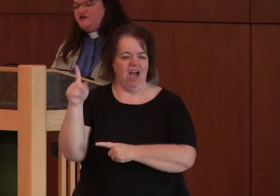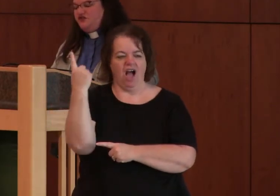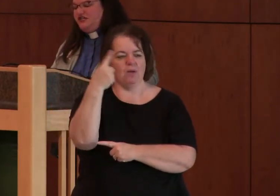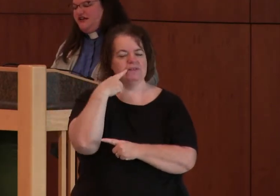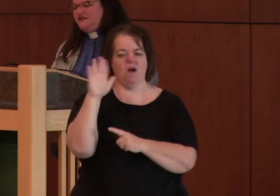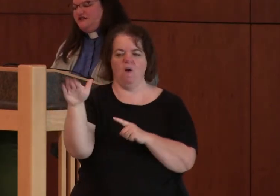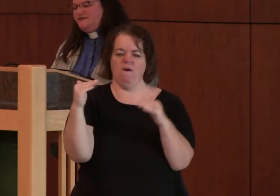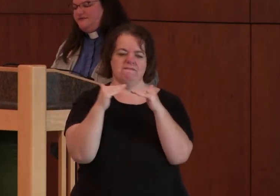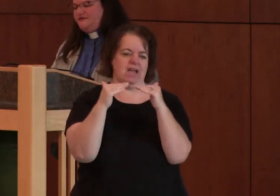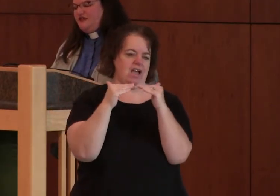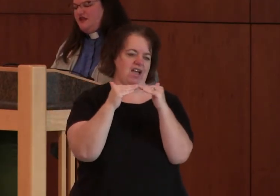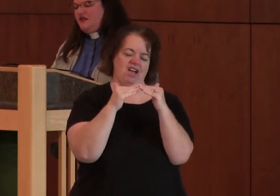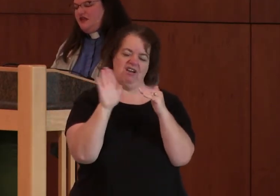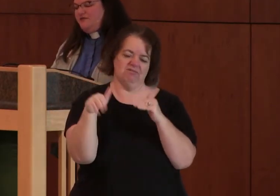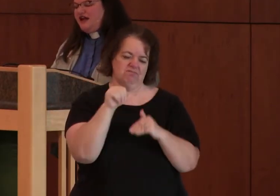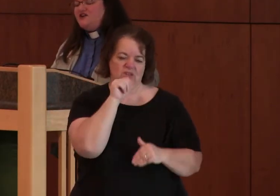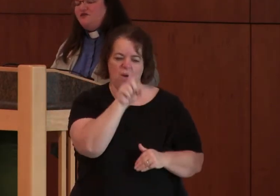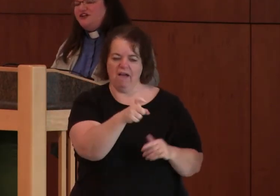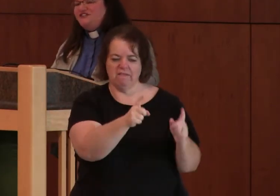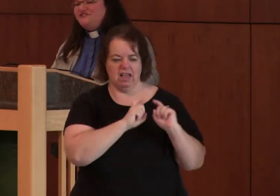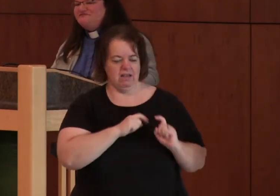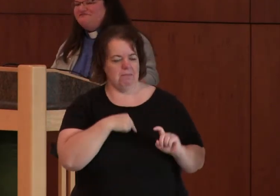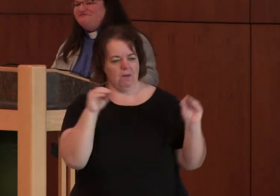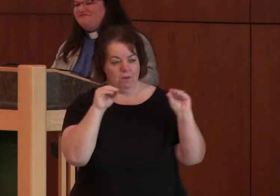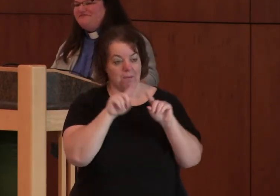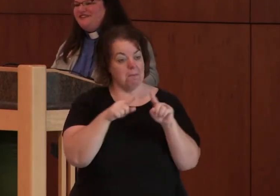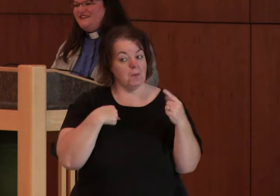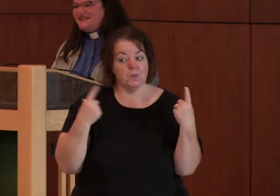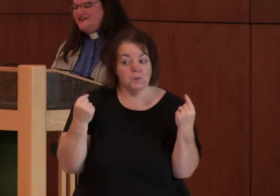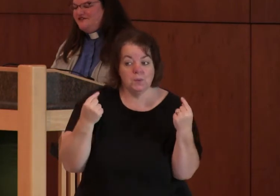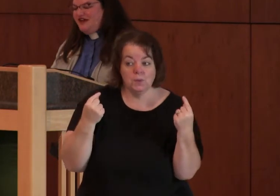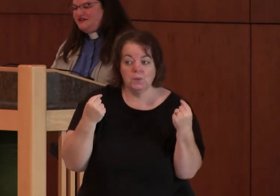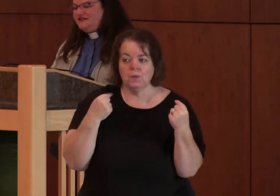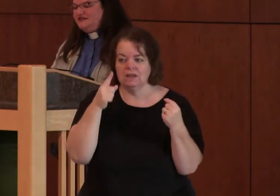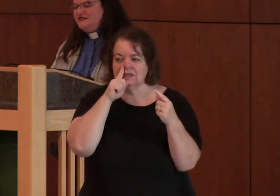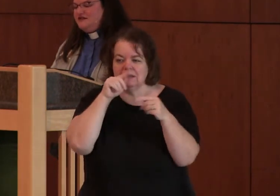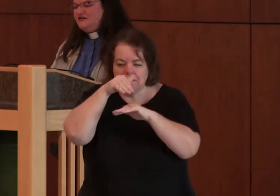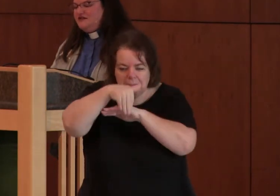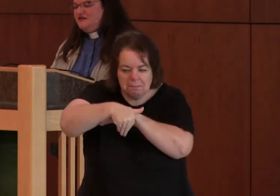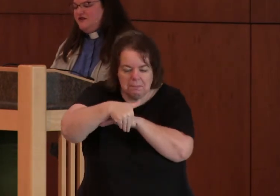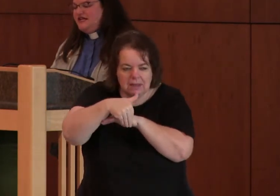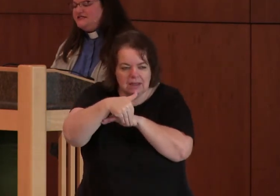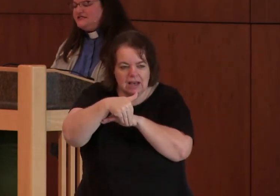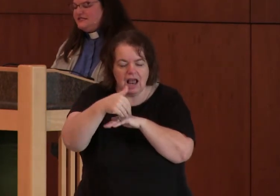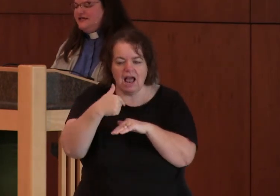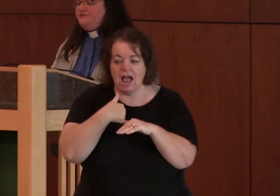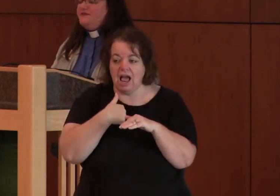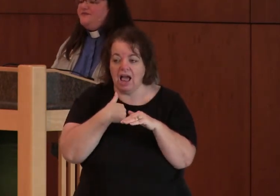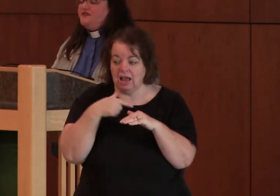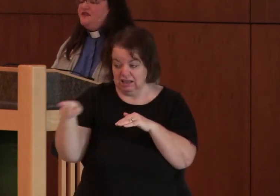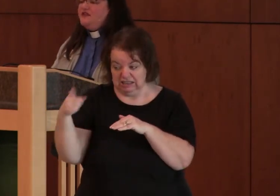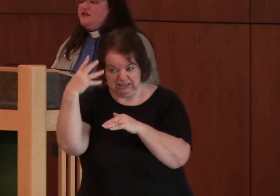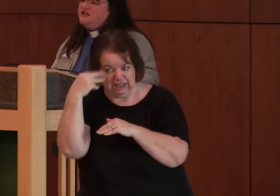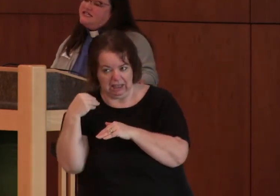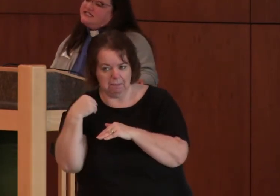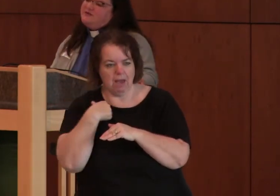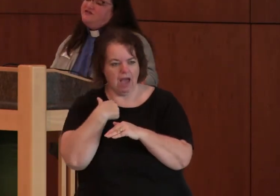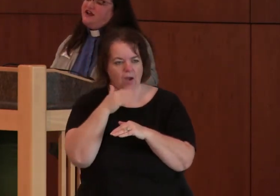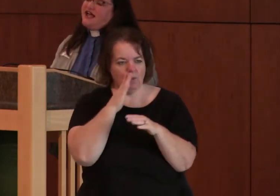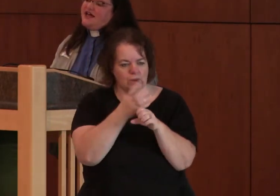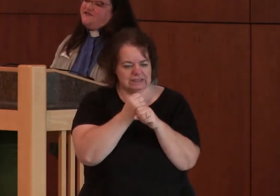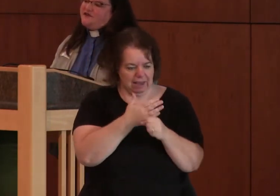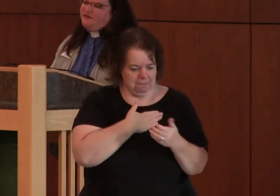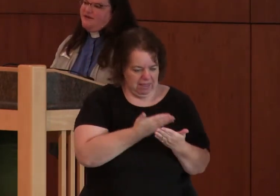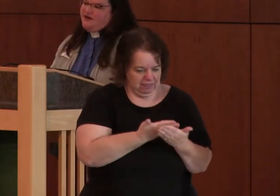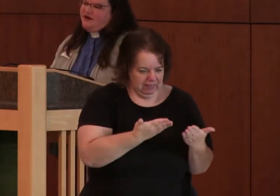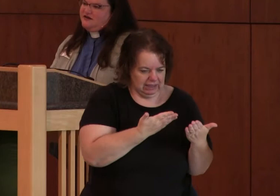to renegotiate. But I know what I'll do. In the dead of night, when he is asleep, I'll take some